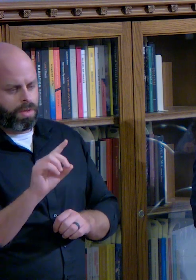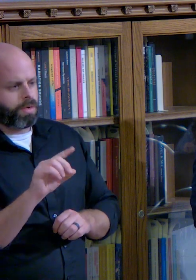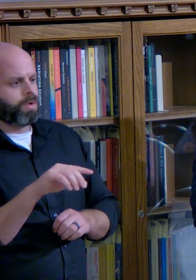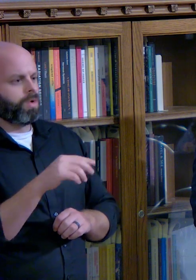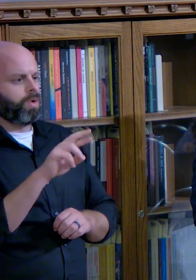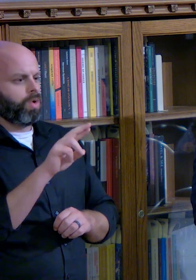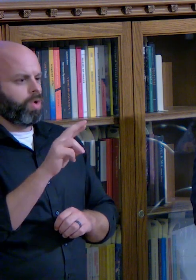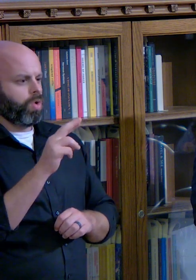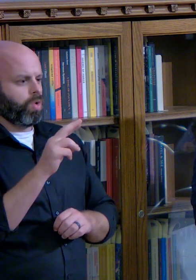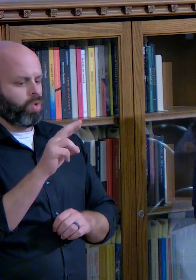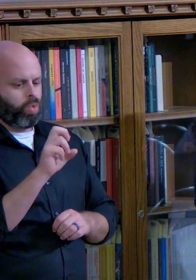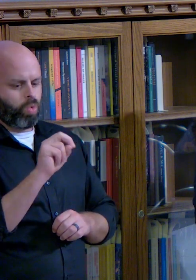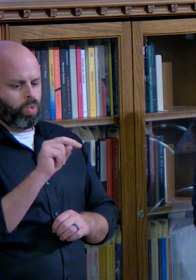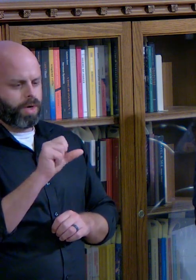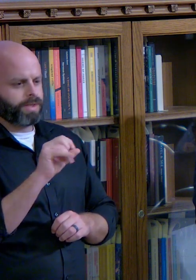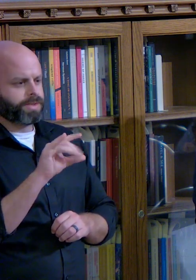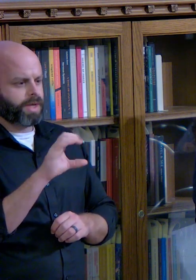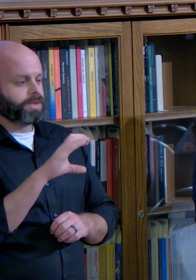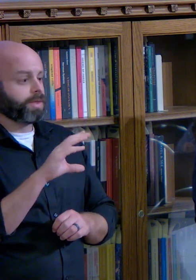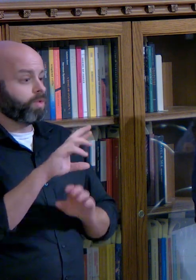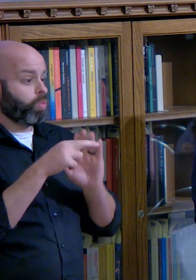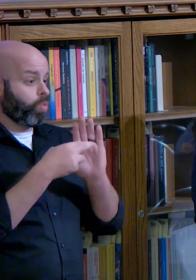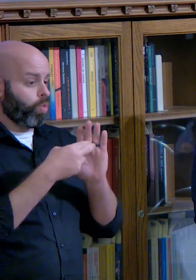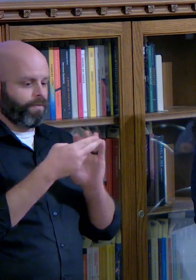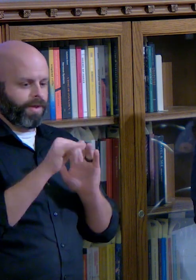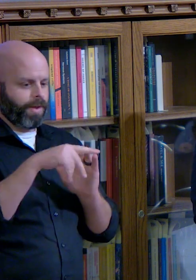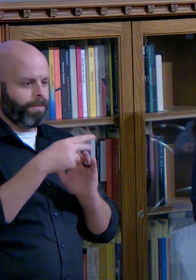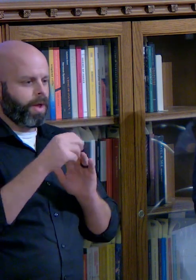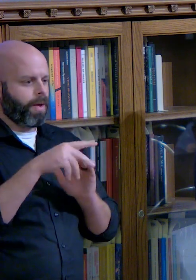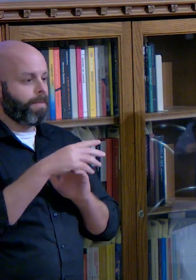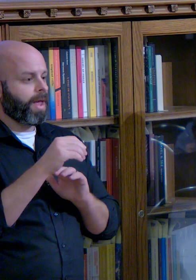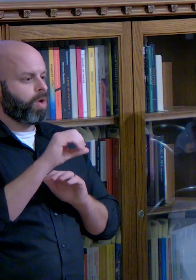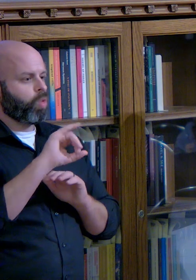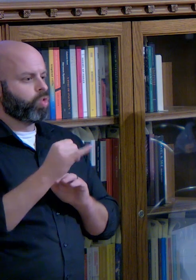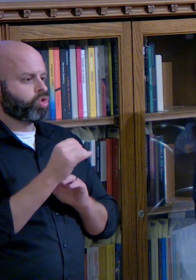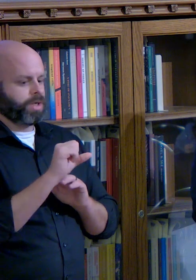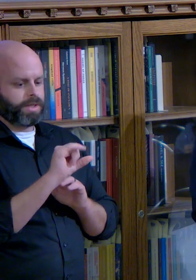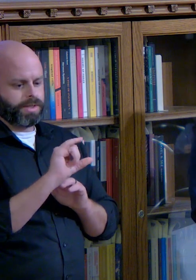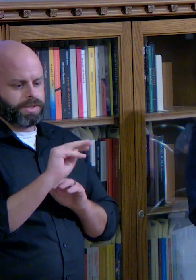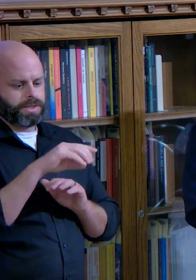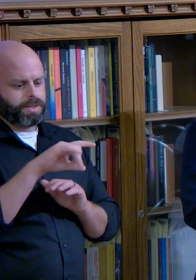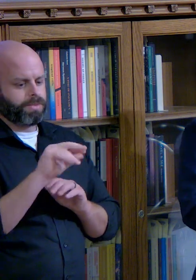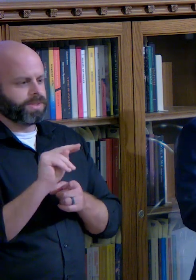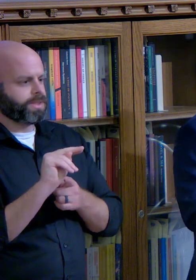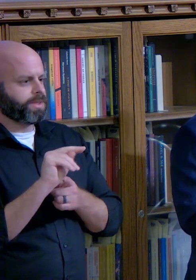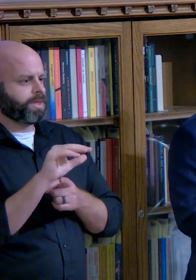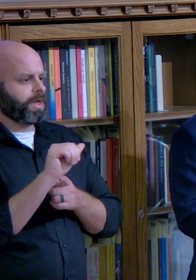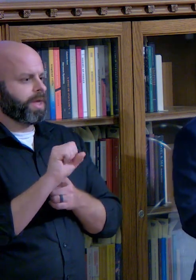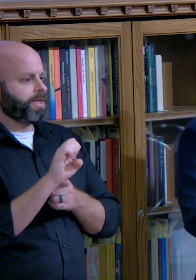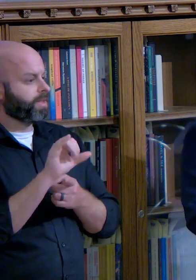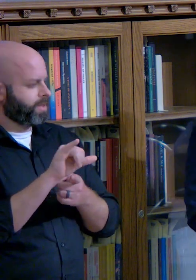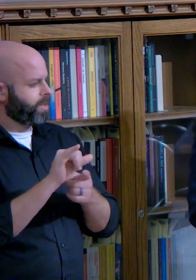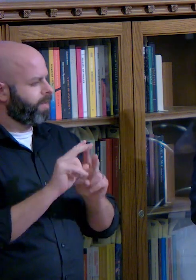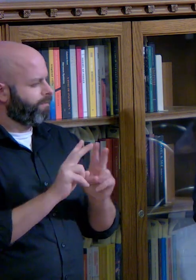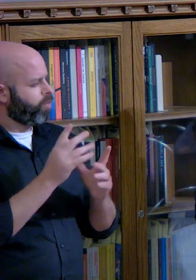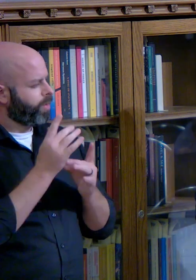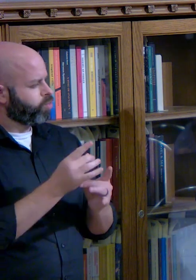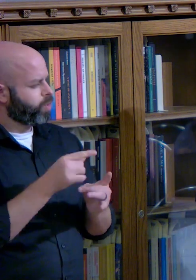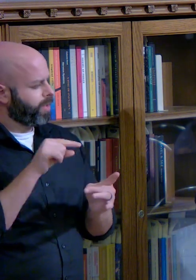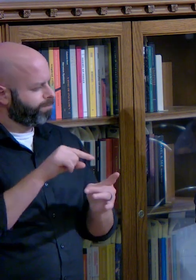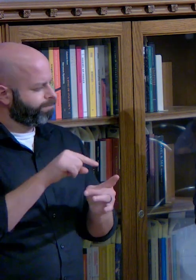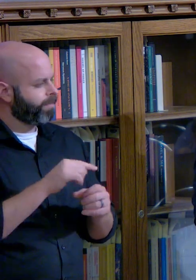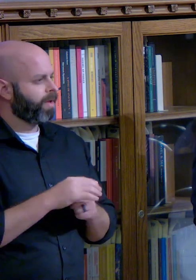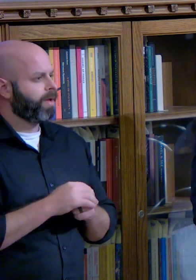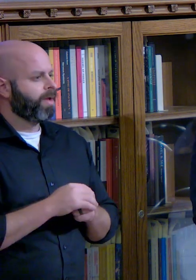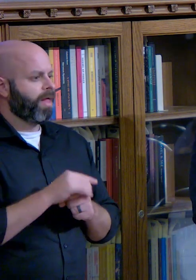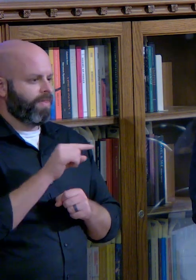hipop and the OJ Simpson case to name a few the OJ Simpson case is actually is a very interesting case study it's a case